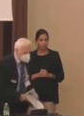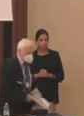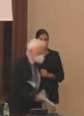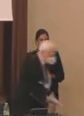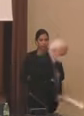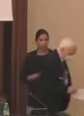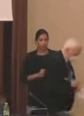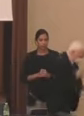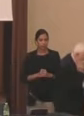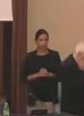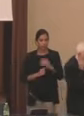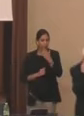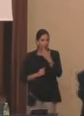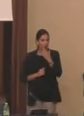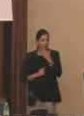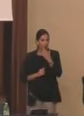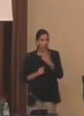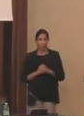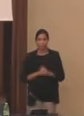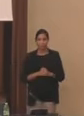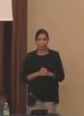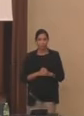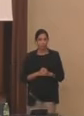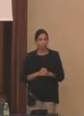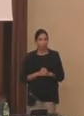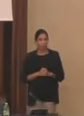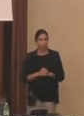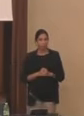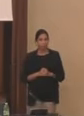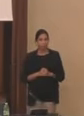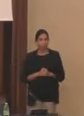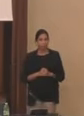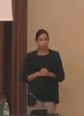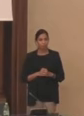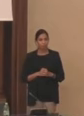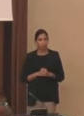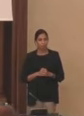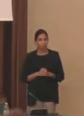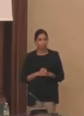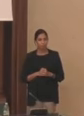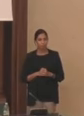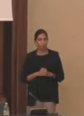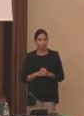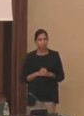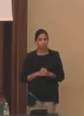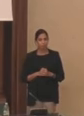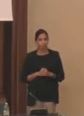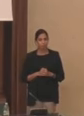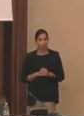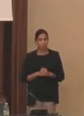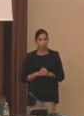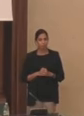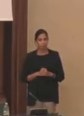If you could ask the last slide. Yeah, to arrive in time, Dr. Dilip Pawar from